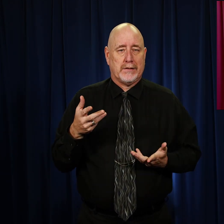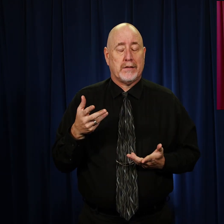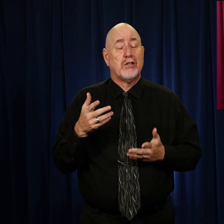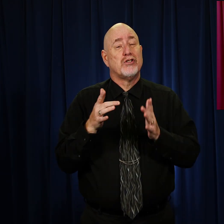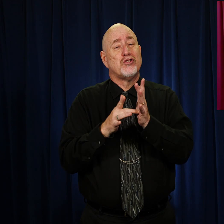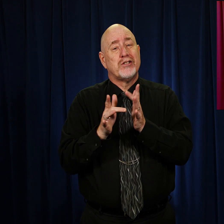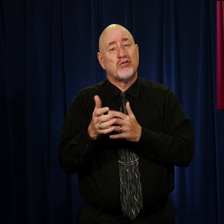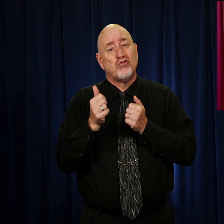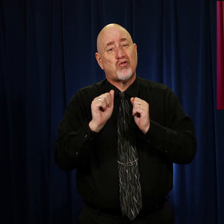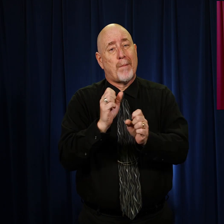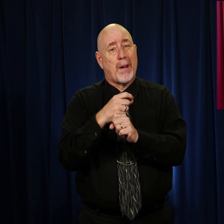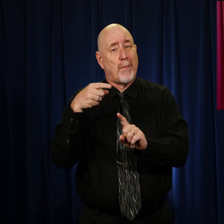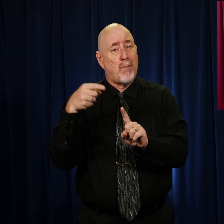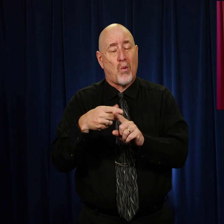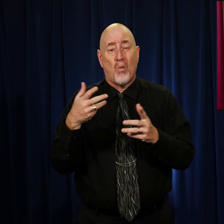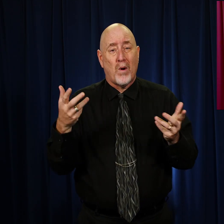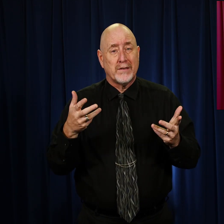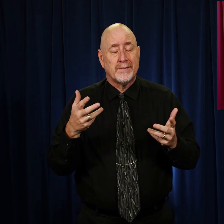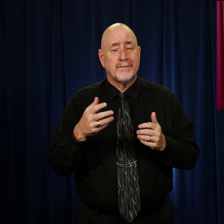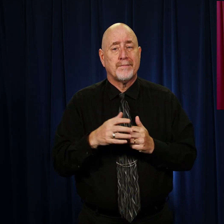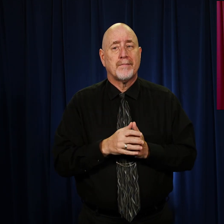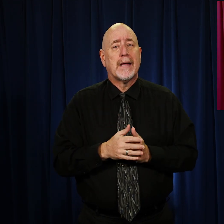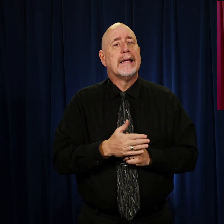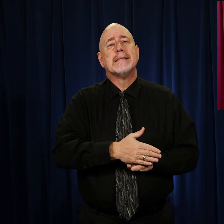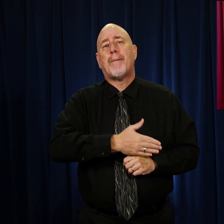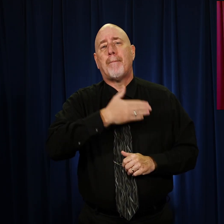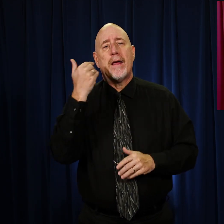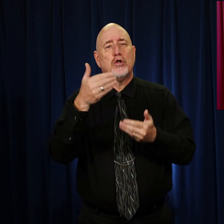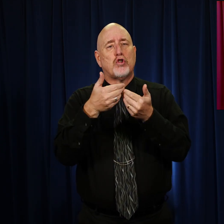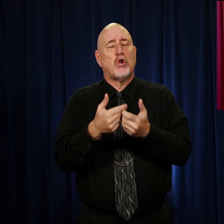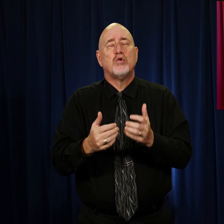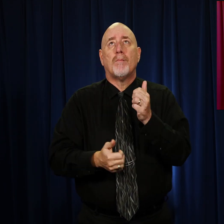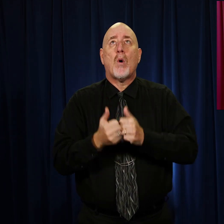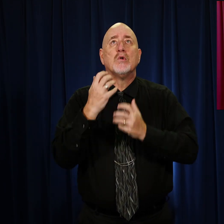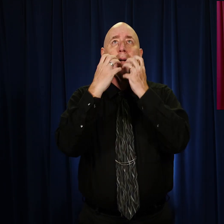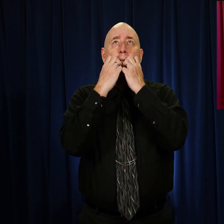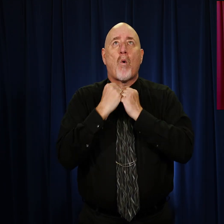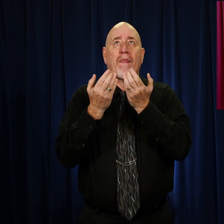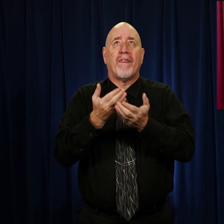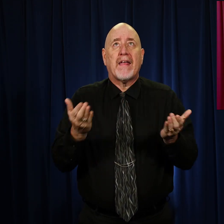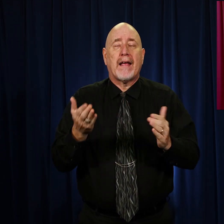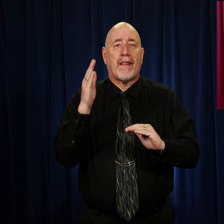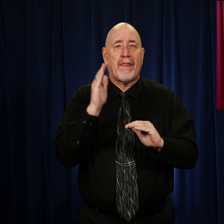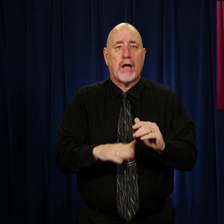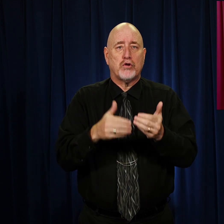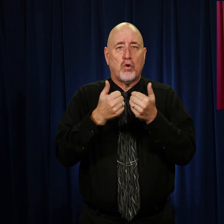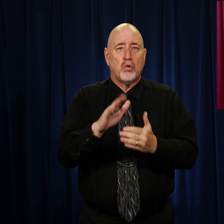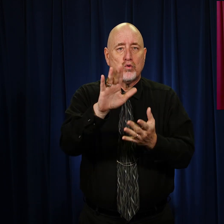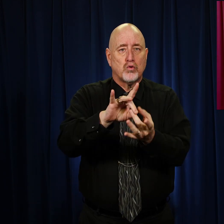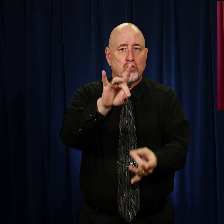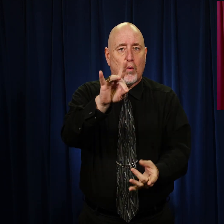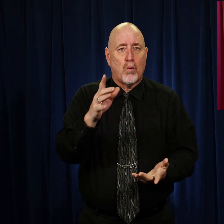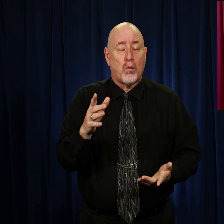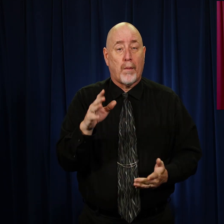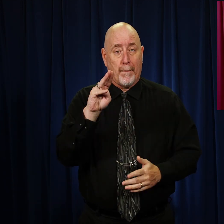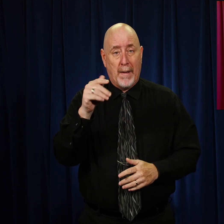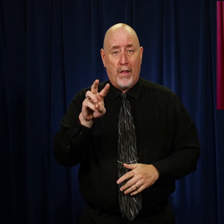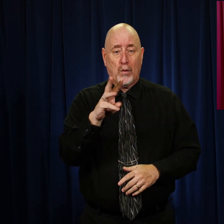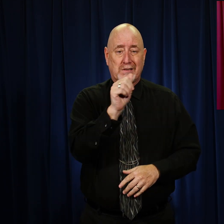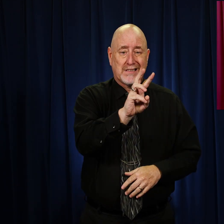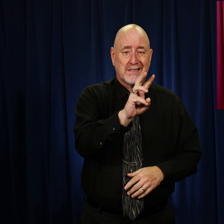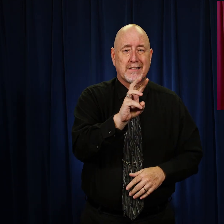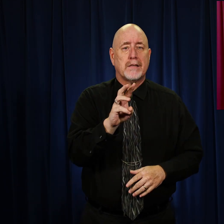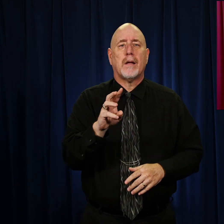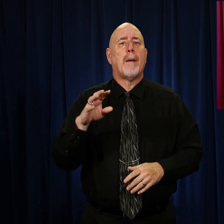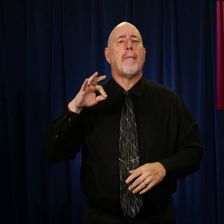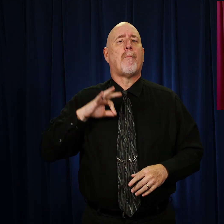That Jesus is trying to point out that it's better to lose the dearest thing in life than to lose one's soul. He says in Matthew 16,